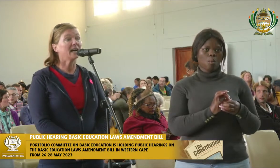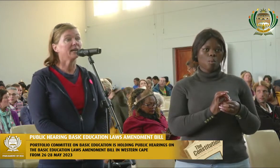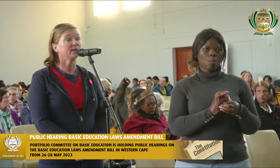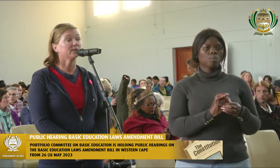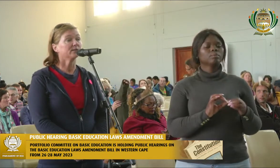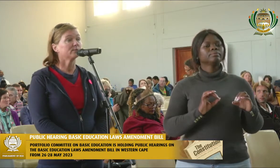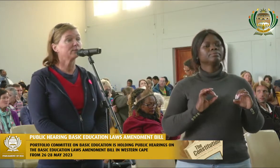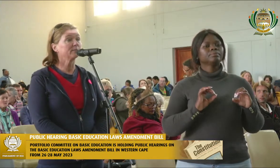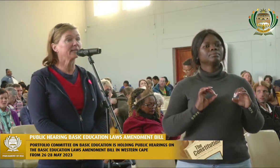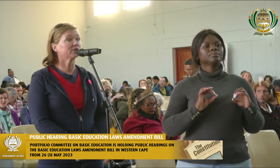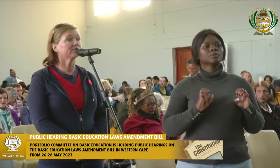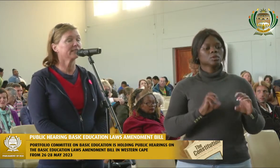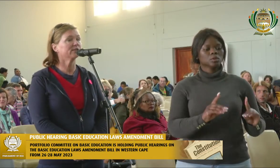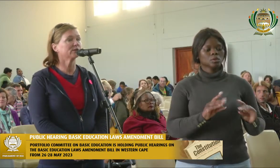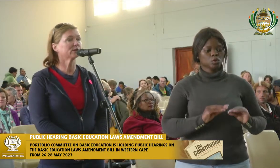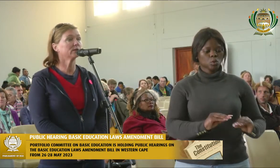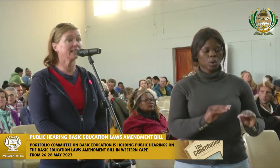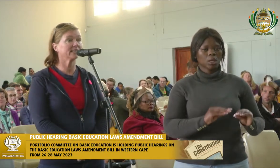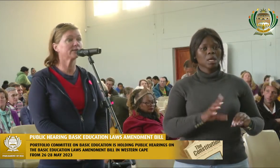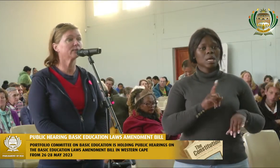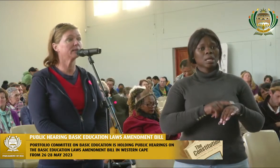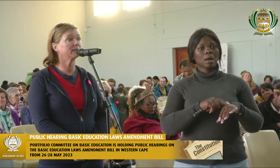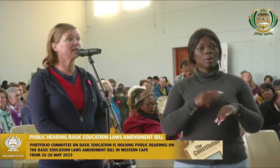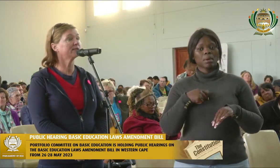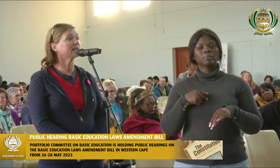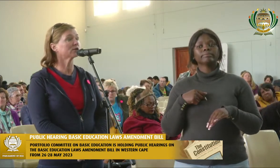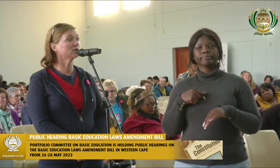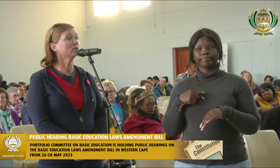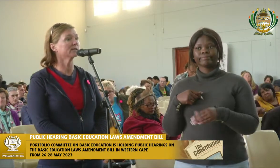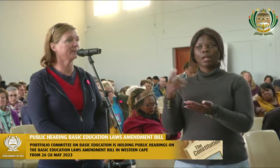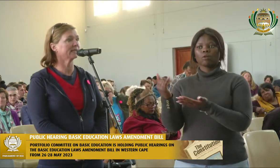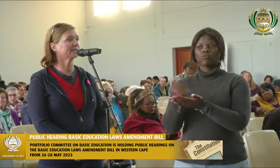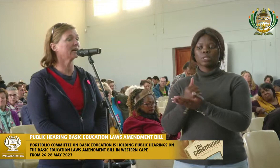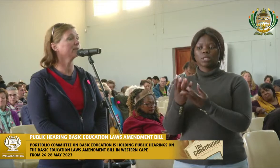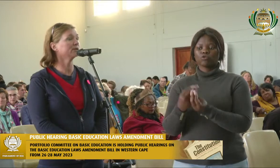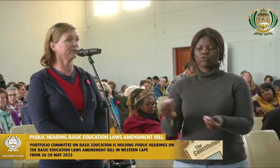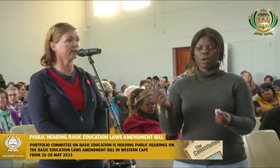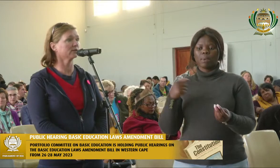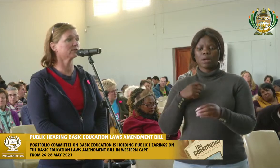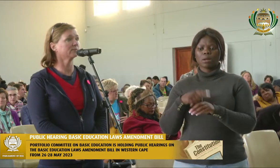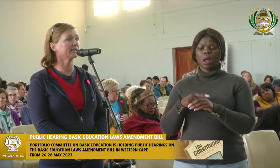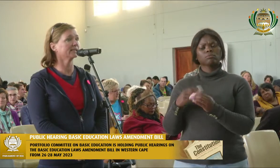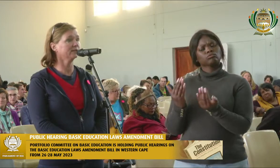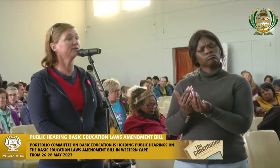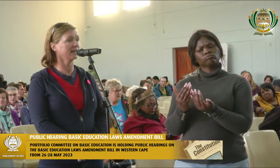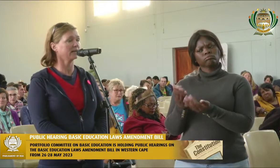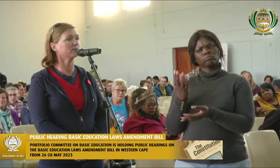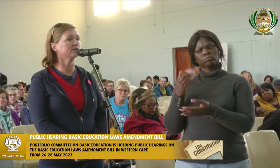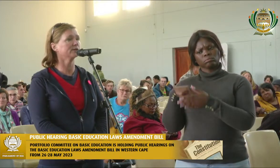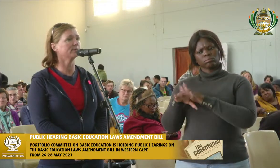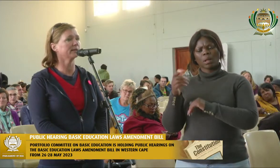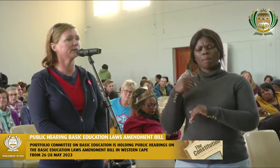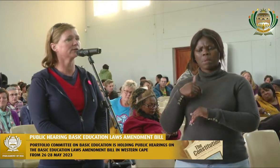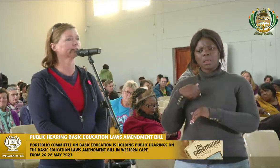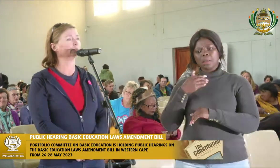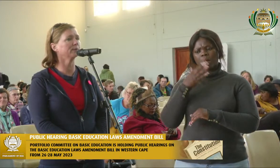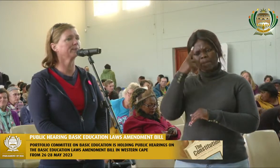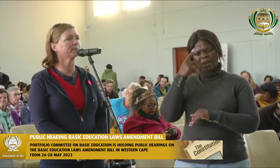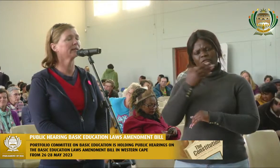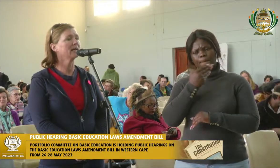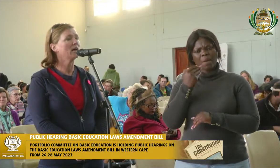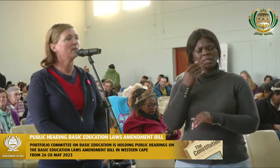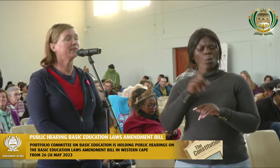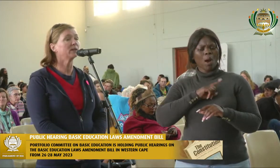When I put my children into school, I did so with the belief that school was best. I went to a very good school myself, and I wanted to put them into